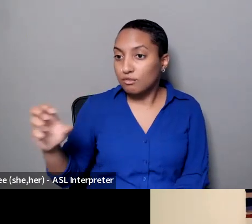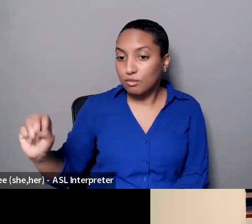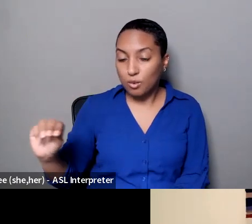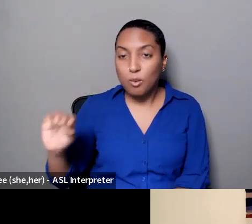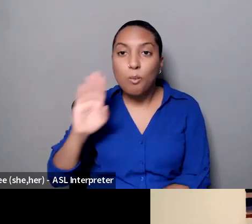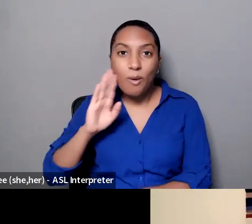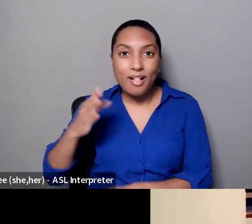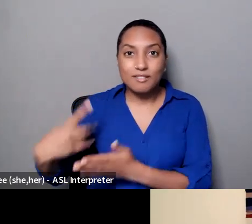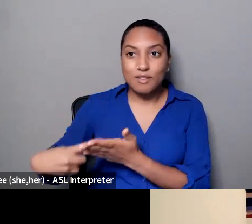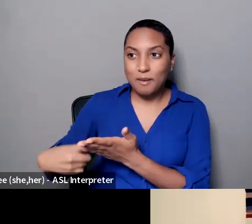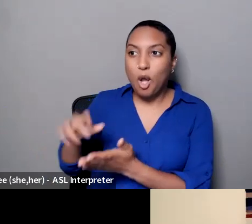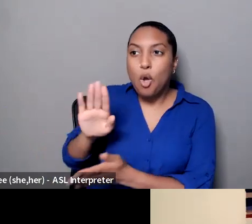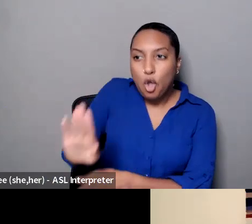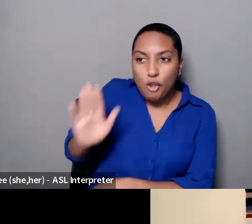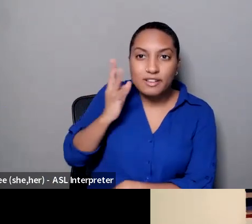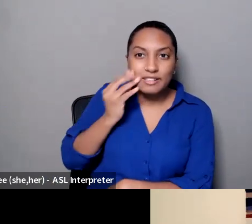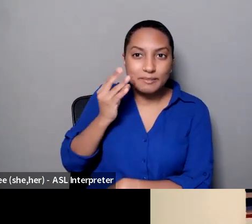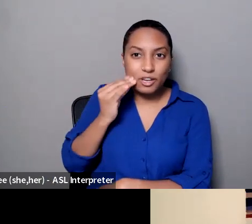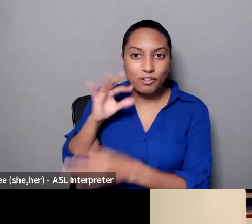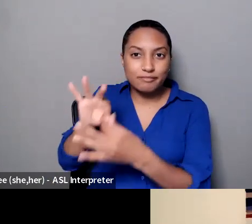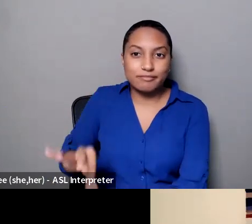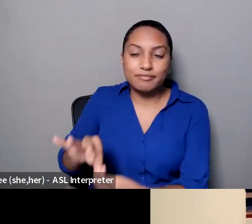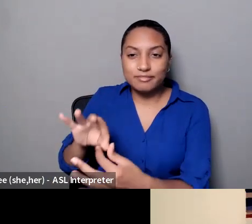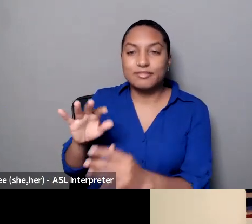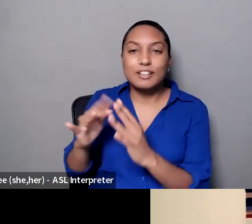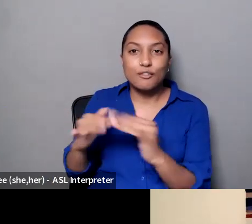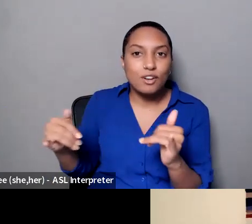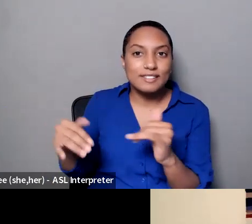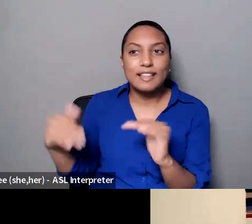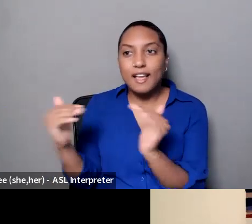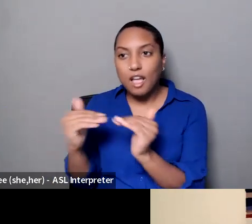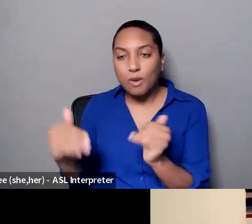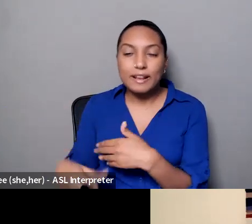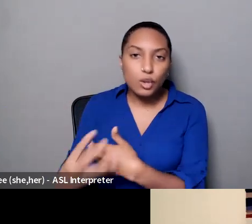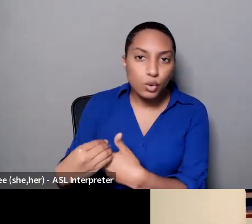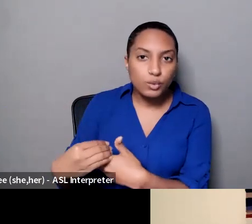from her work with community organizations and helping them to